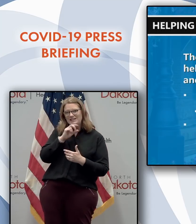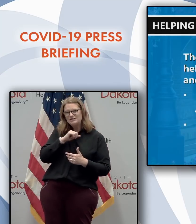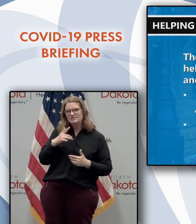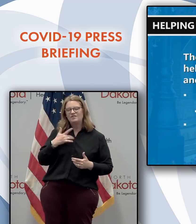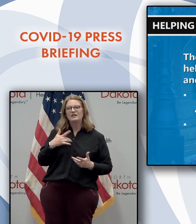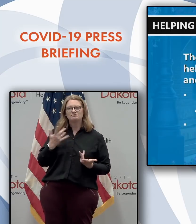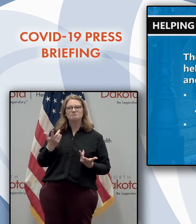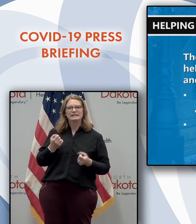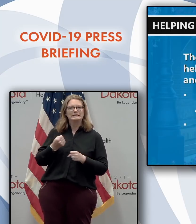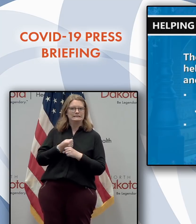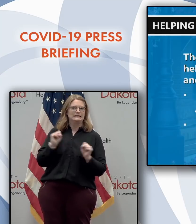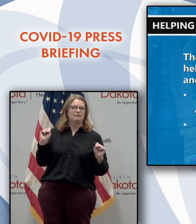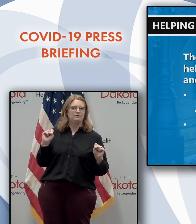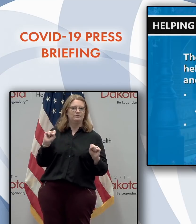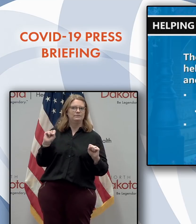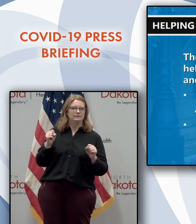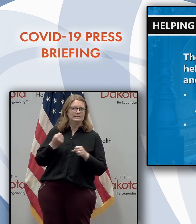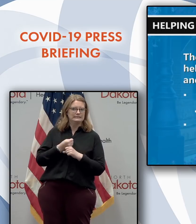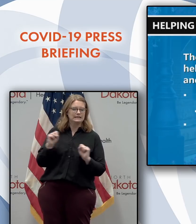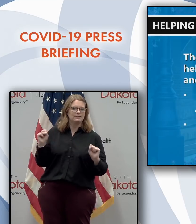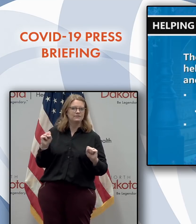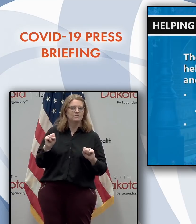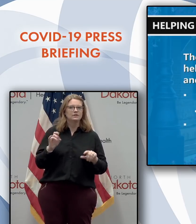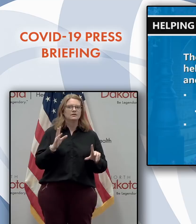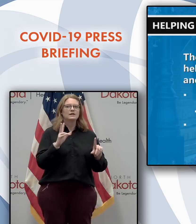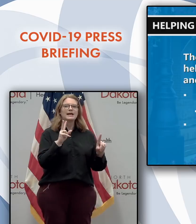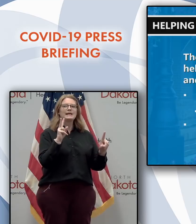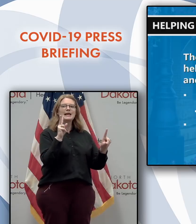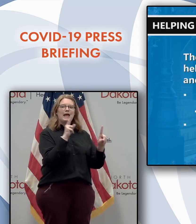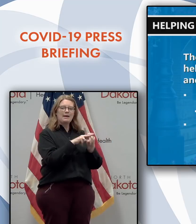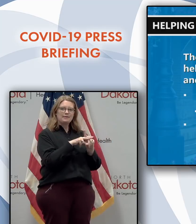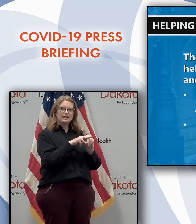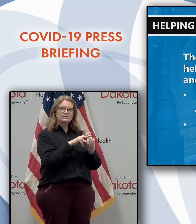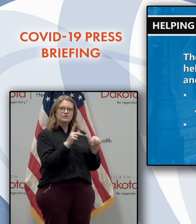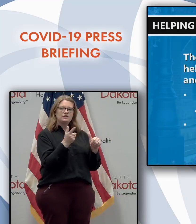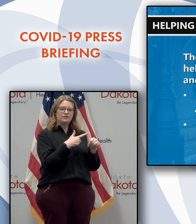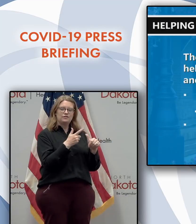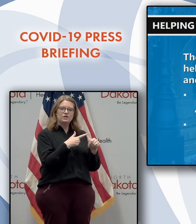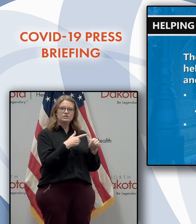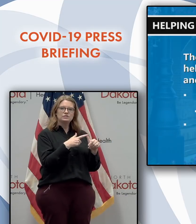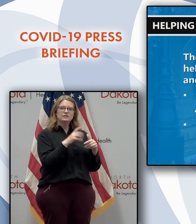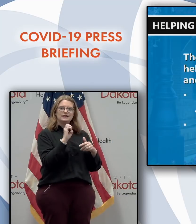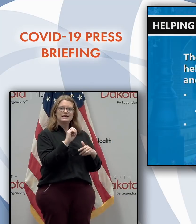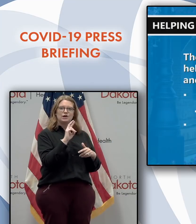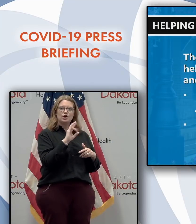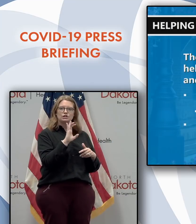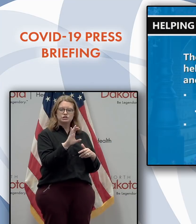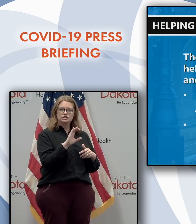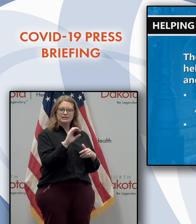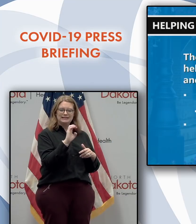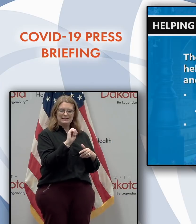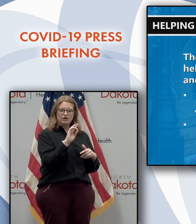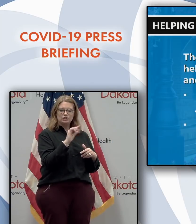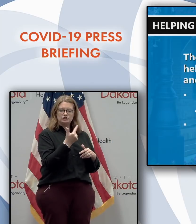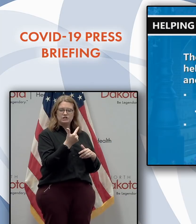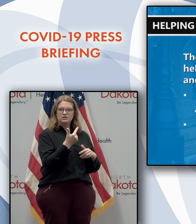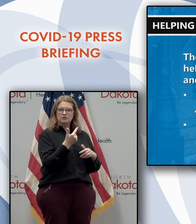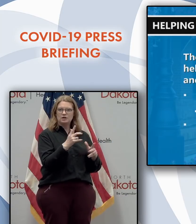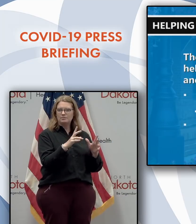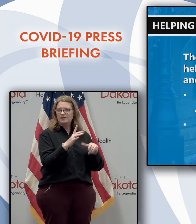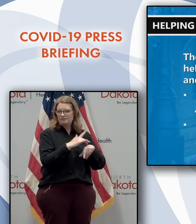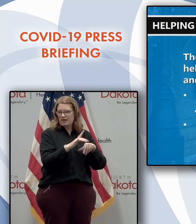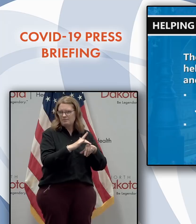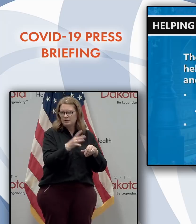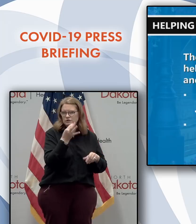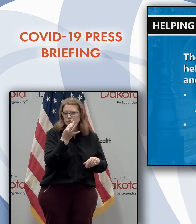safe to come back in. And again, applications for the first round of these ERG applications will open soon. They're going to